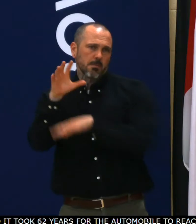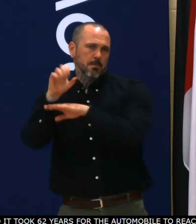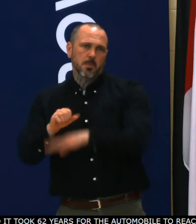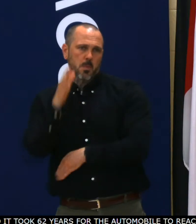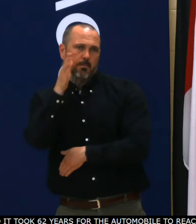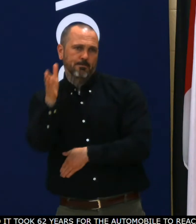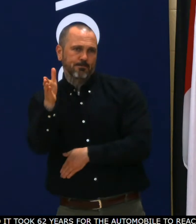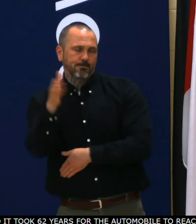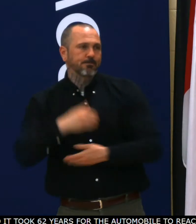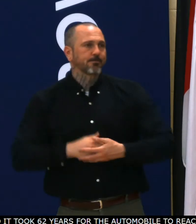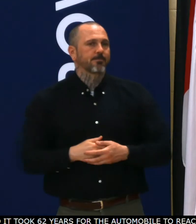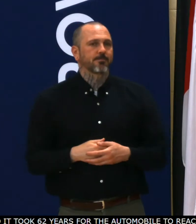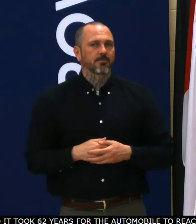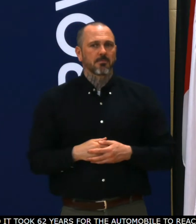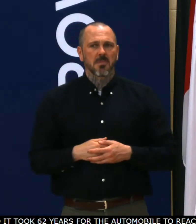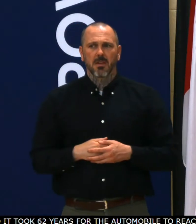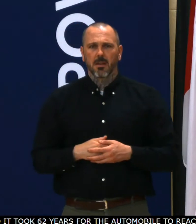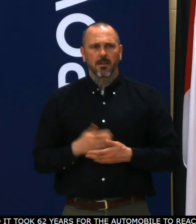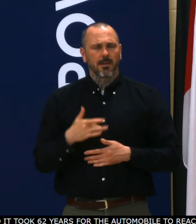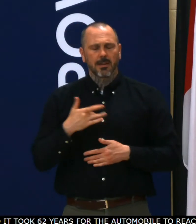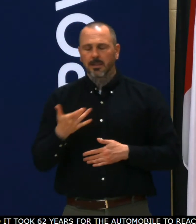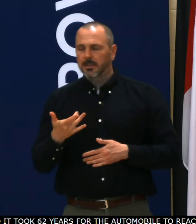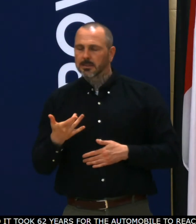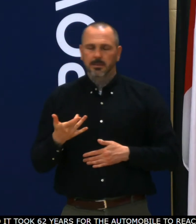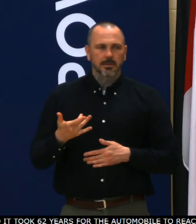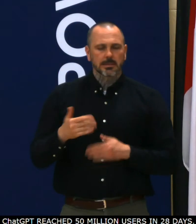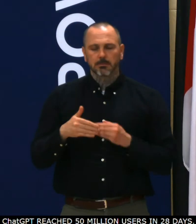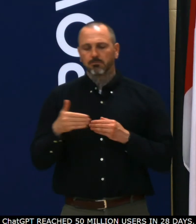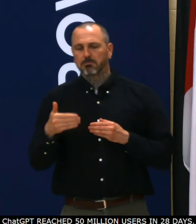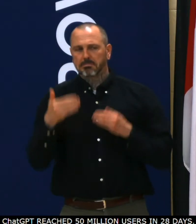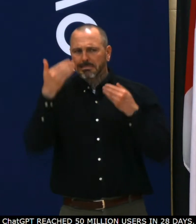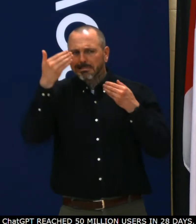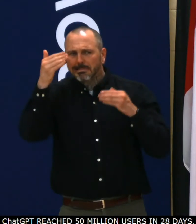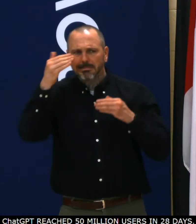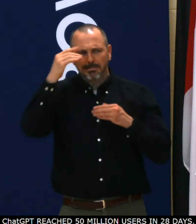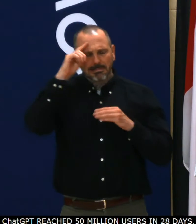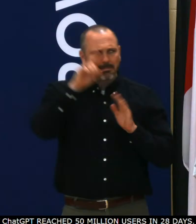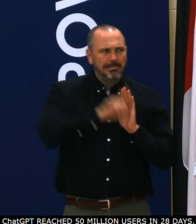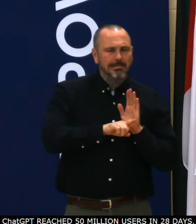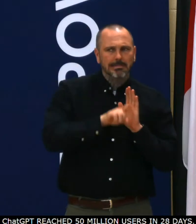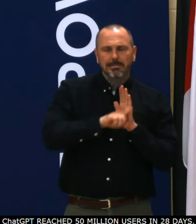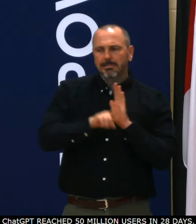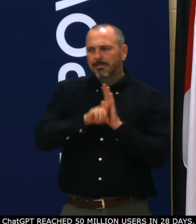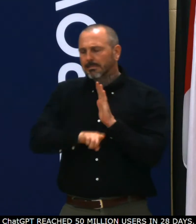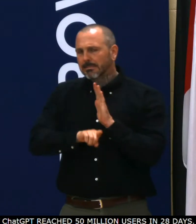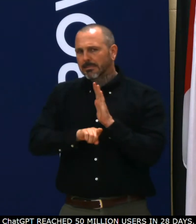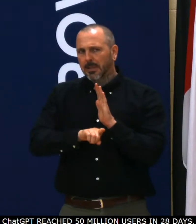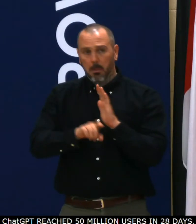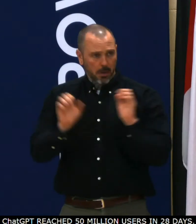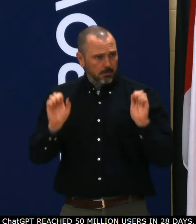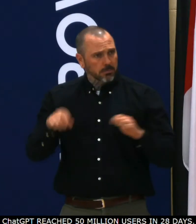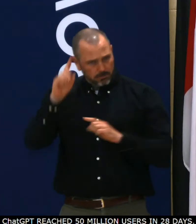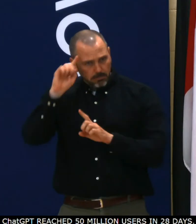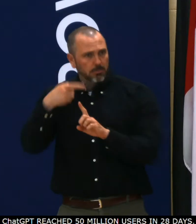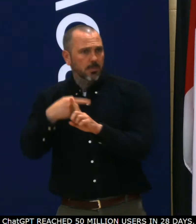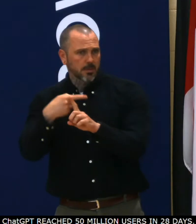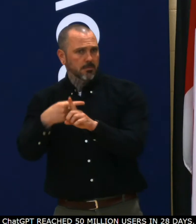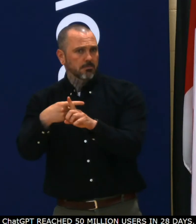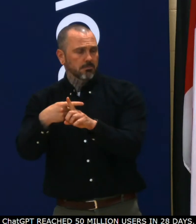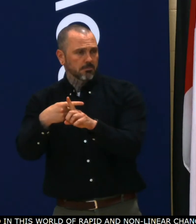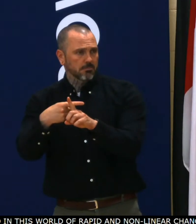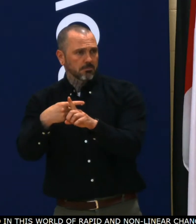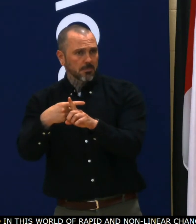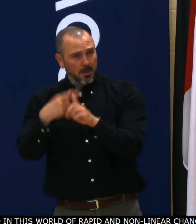little room for optimism and hope. But I think the exact opposite is true. I think and I believe that there